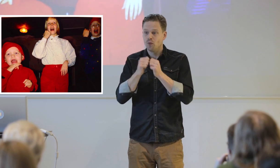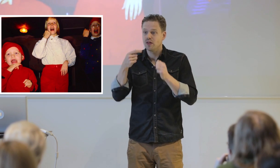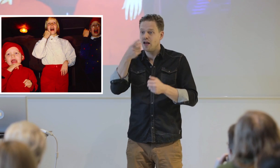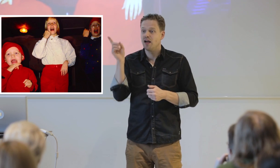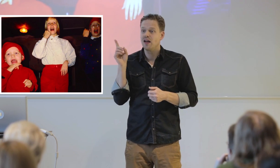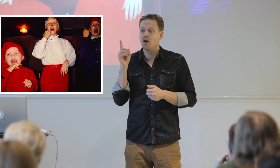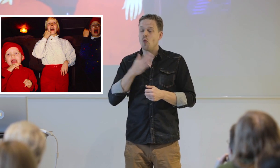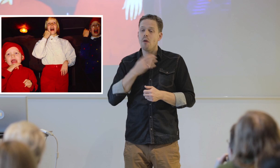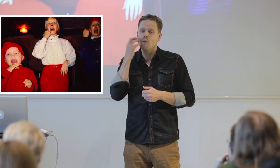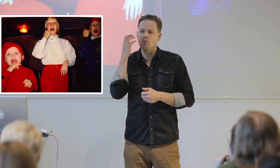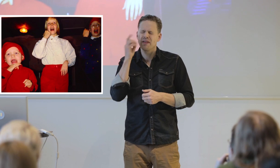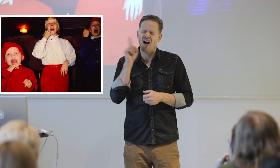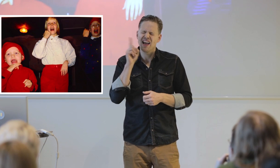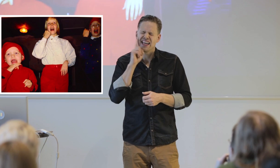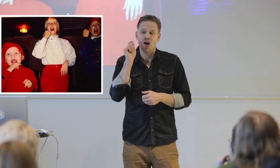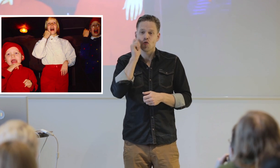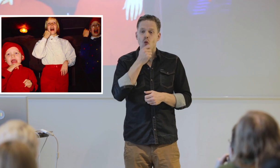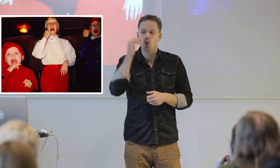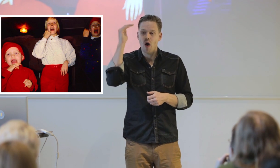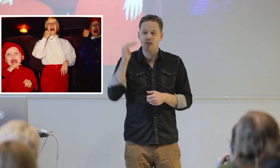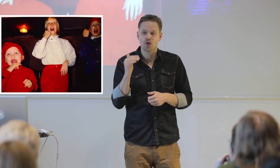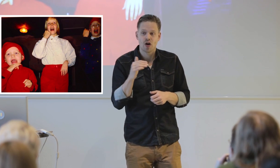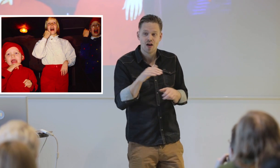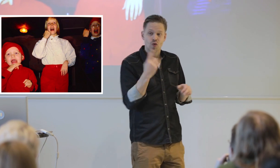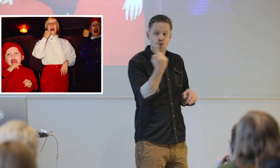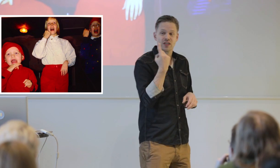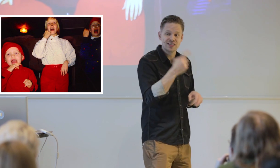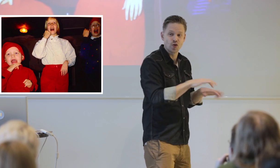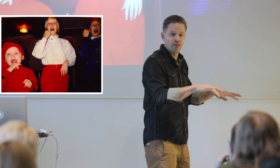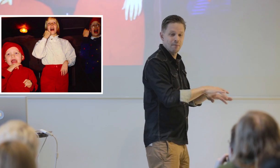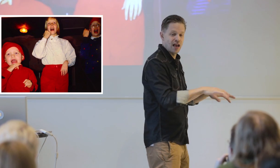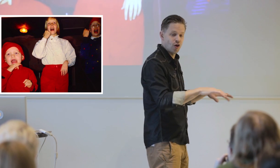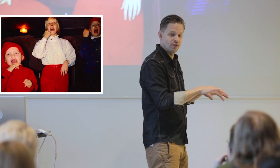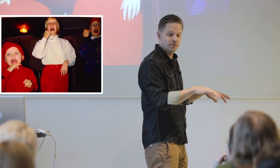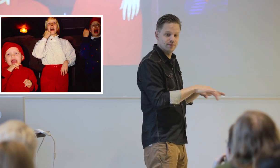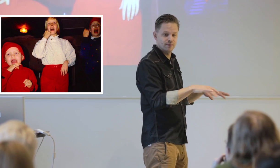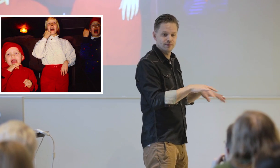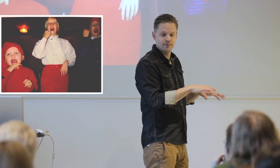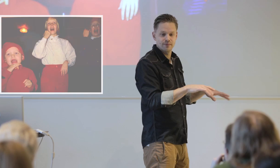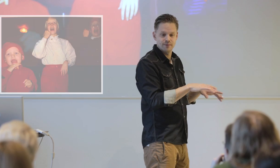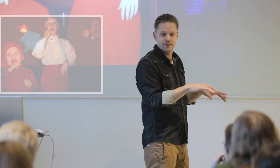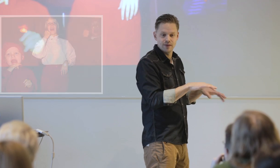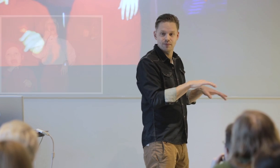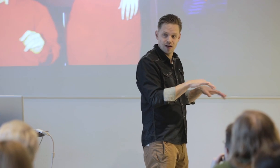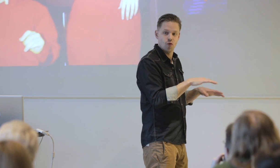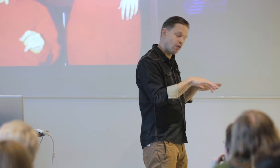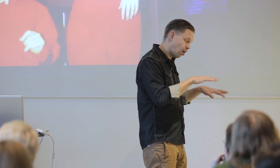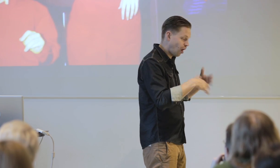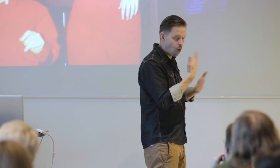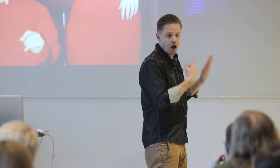signing at all. But my grandmother, always at the Christmas Eve, she would play the piano